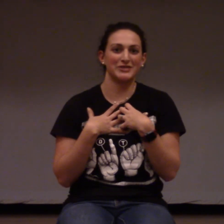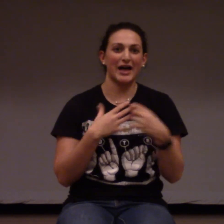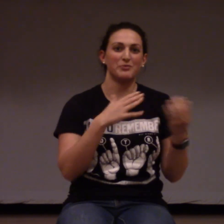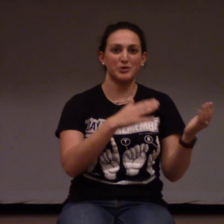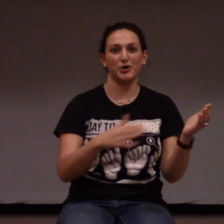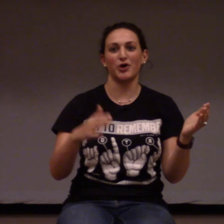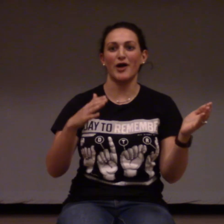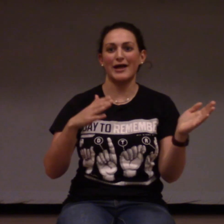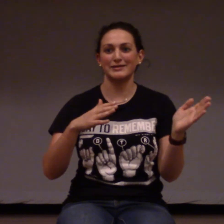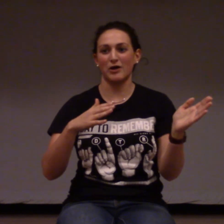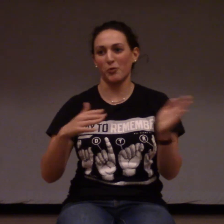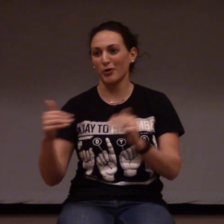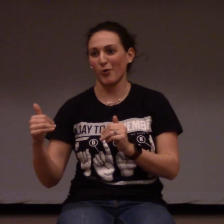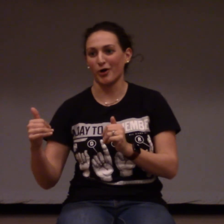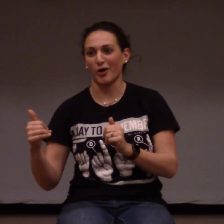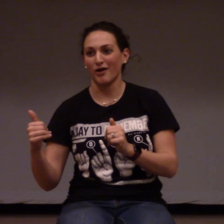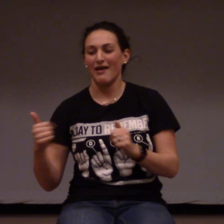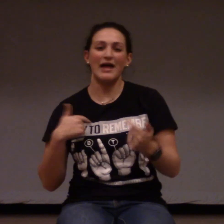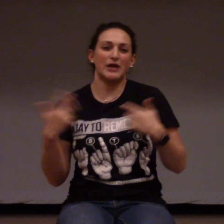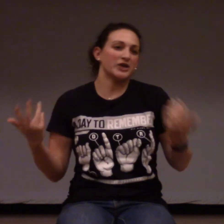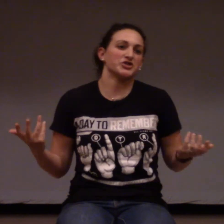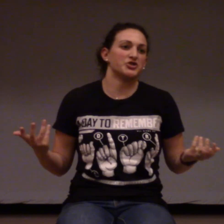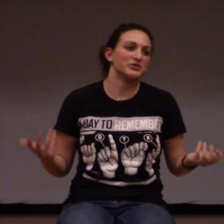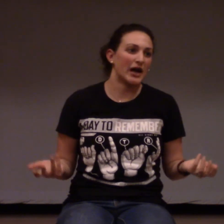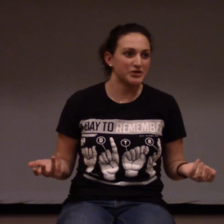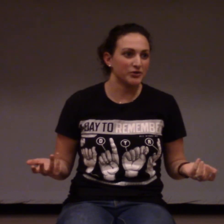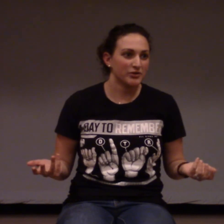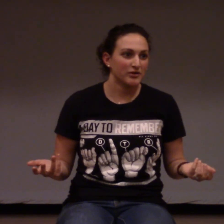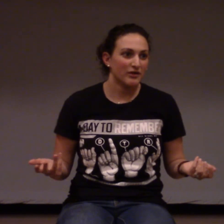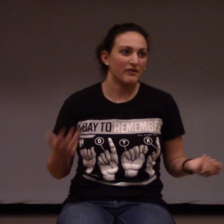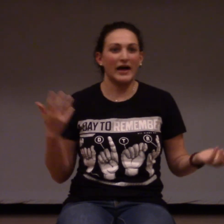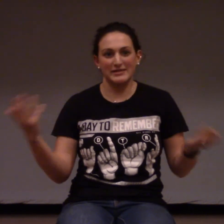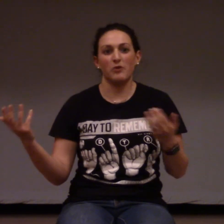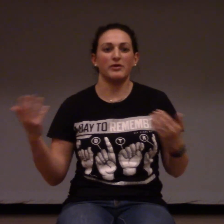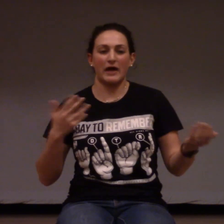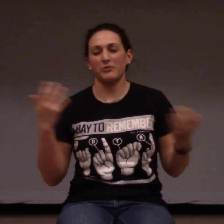sign pure ASL word order, and I just choose not to. That's how that would be.